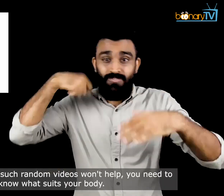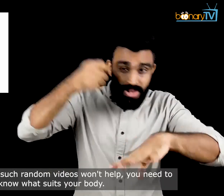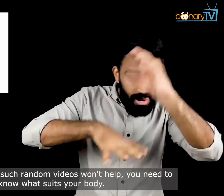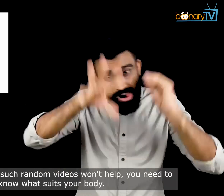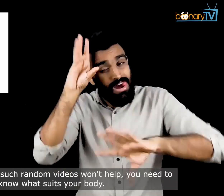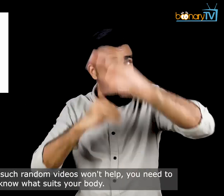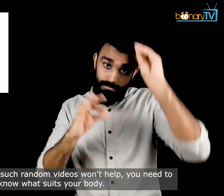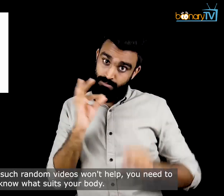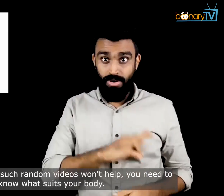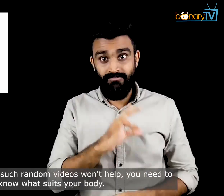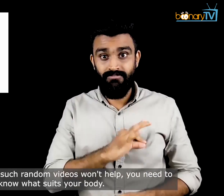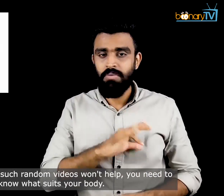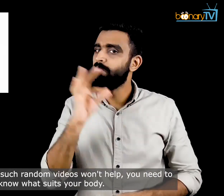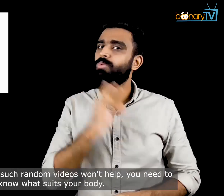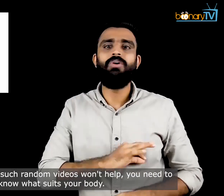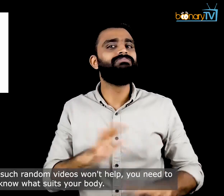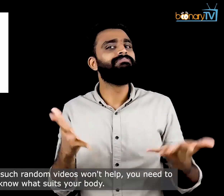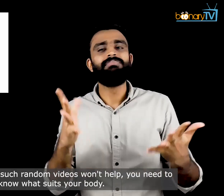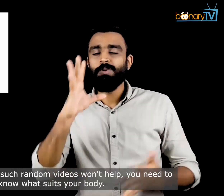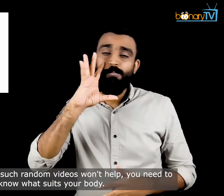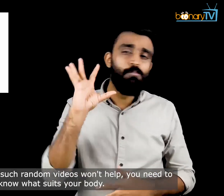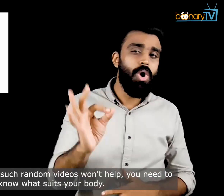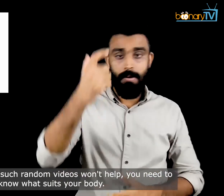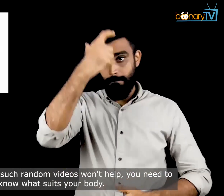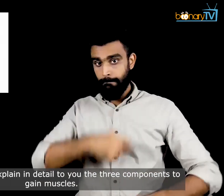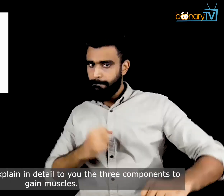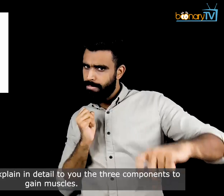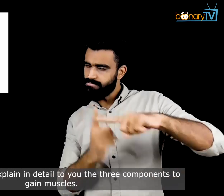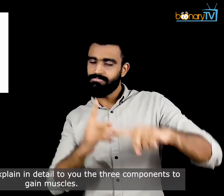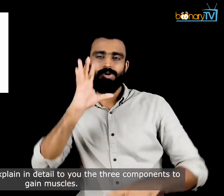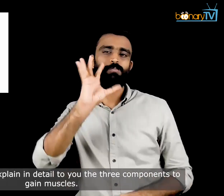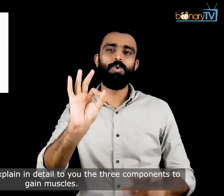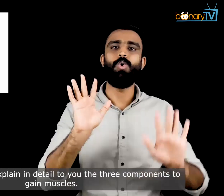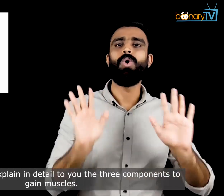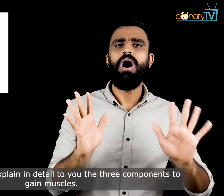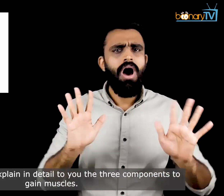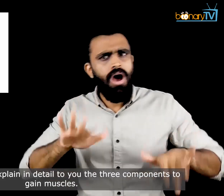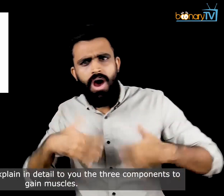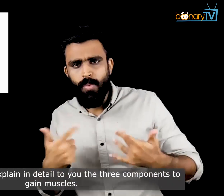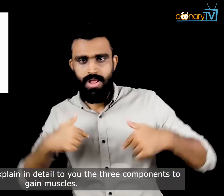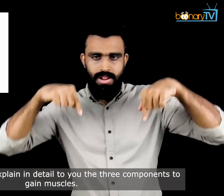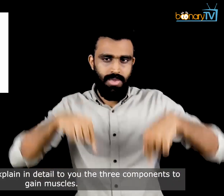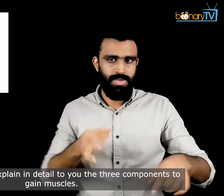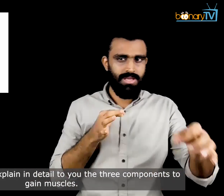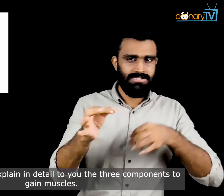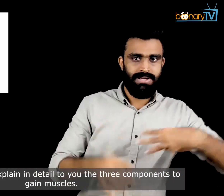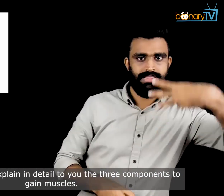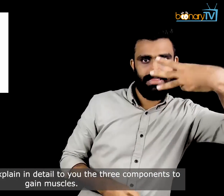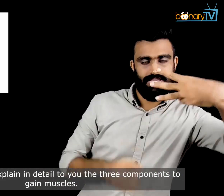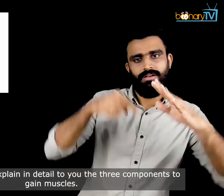you need to know what suits your body so today let me explain in detail to you the three components to gain muscles